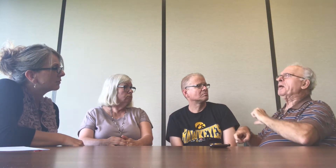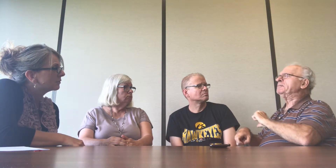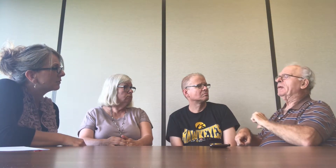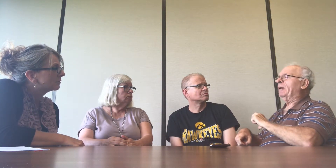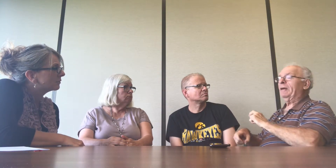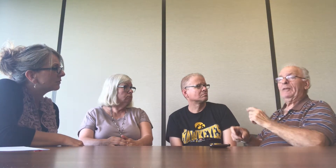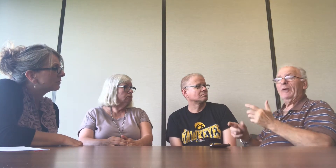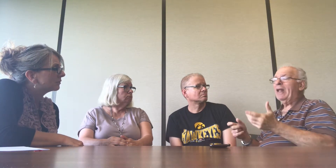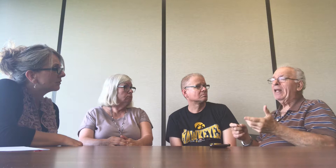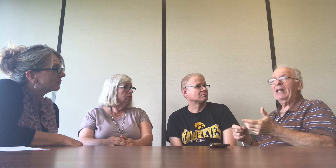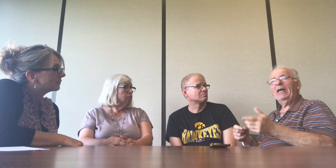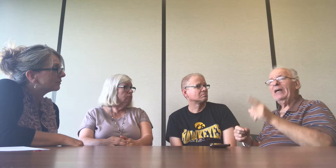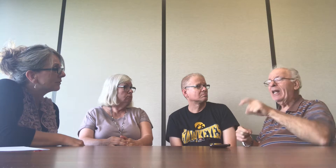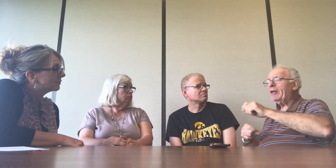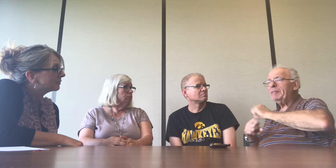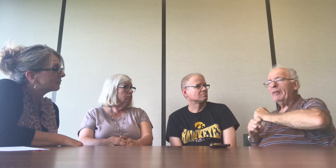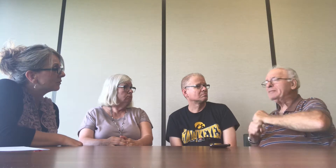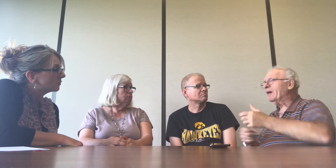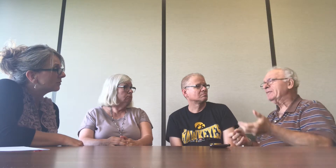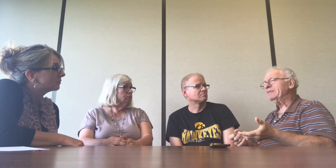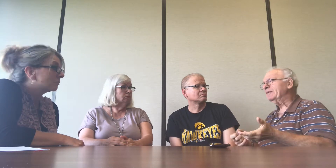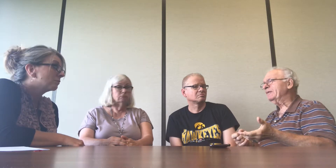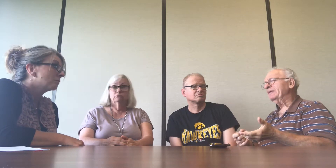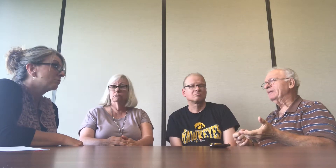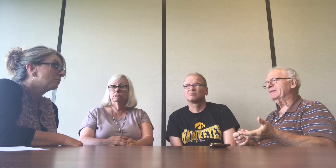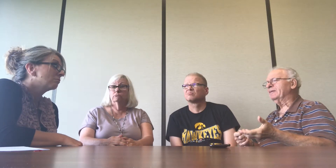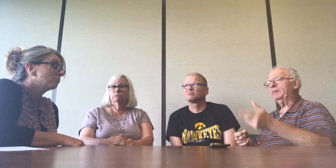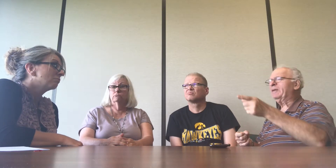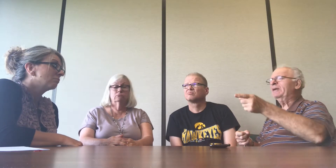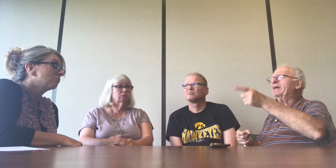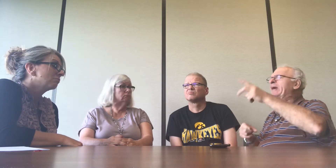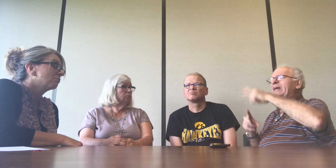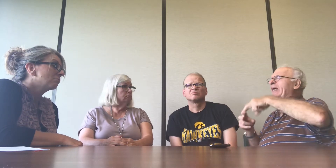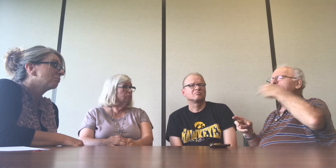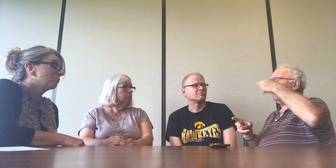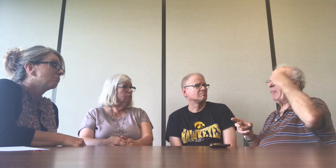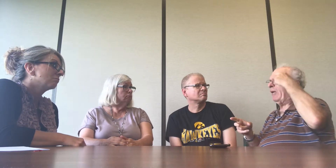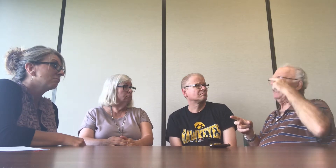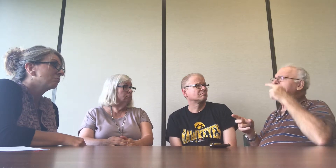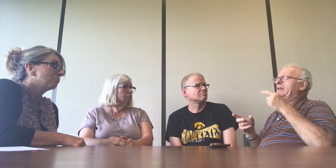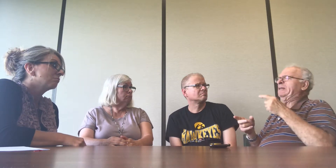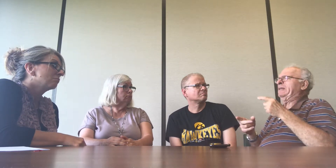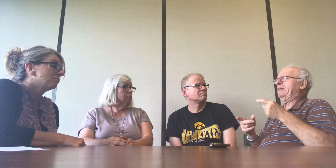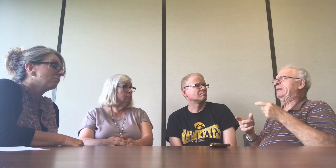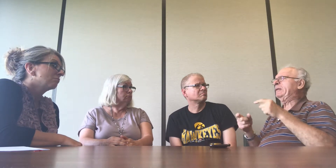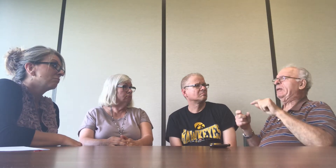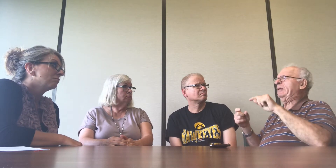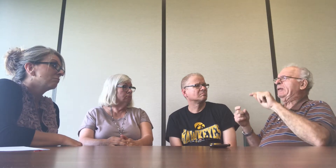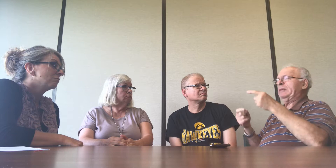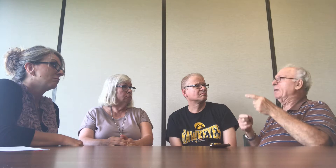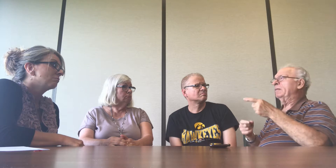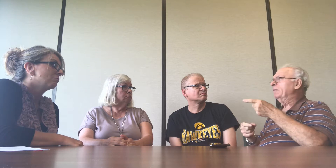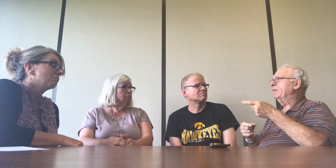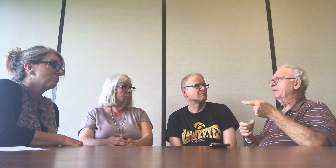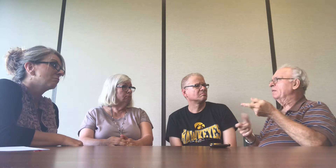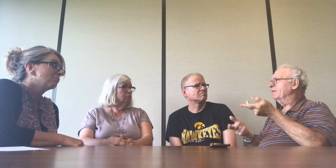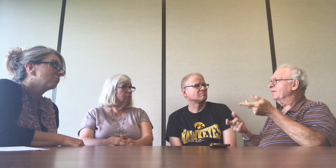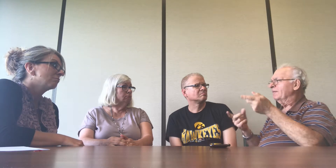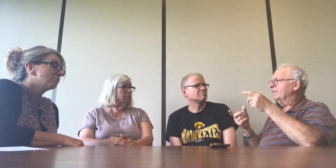Protection is important. They might get mad at you for calling the police,